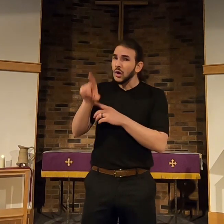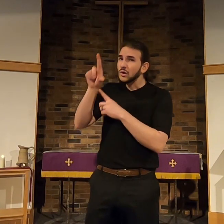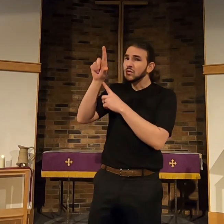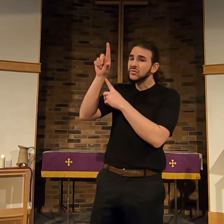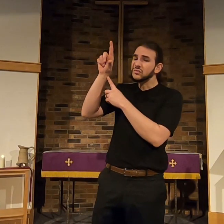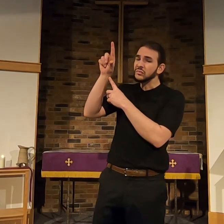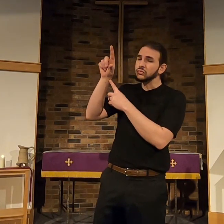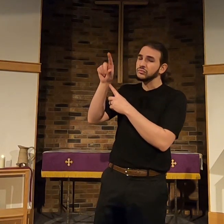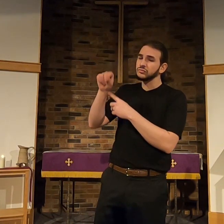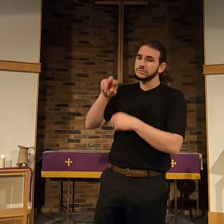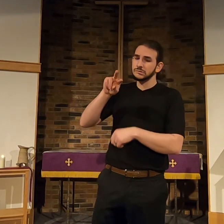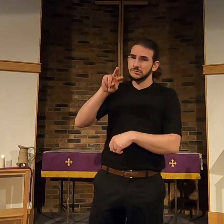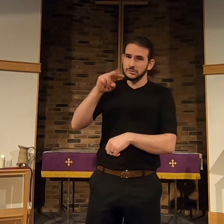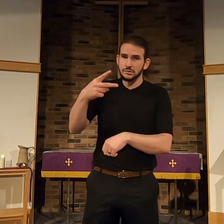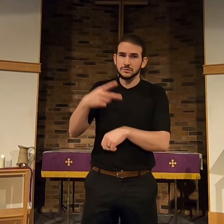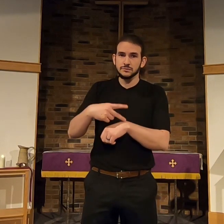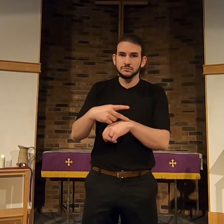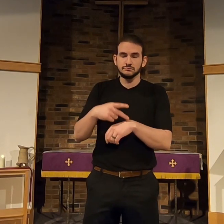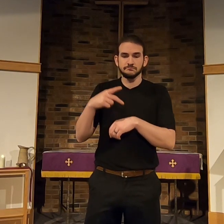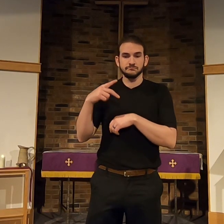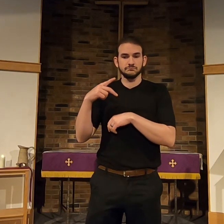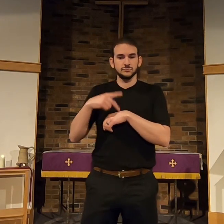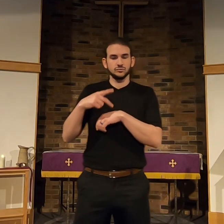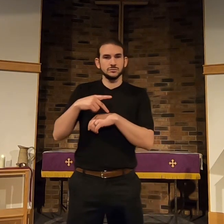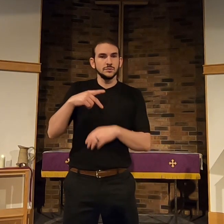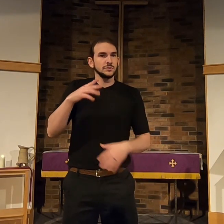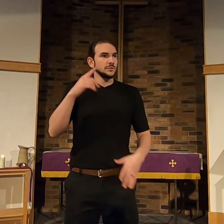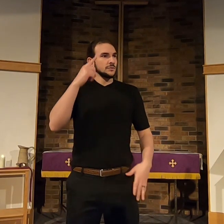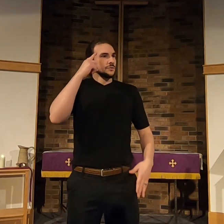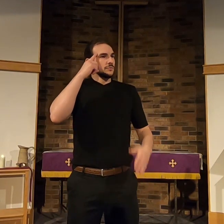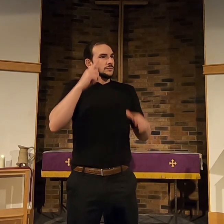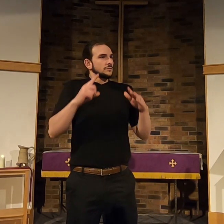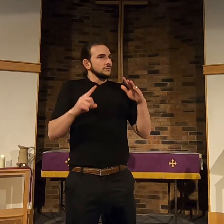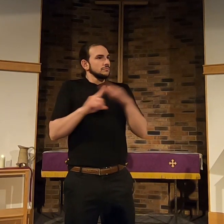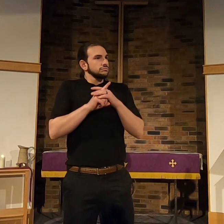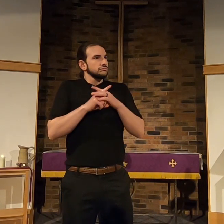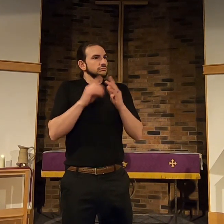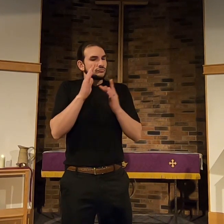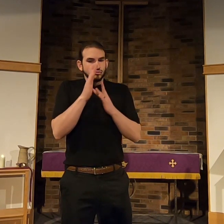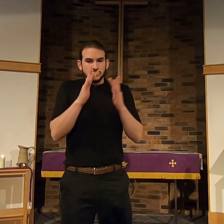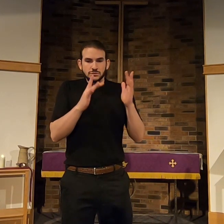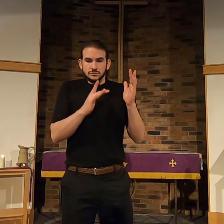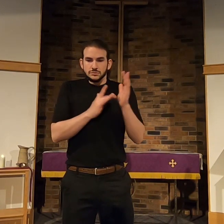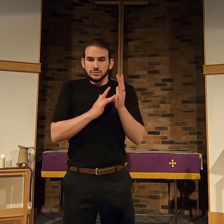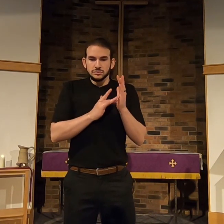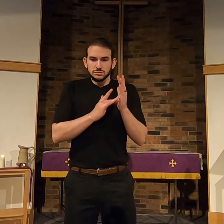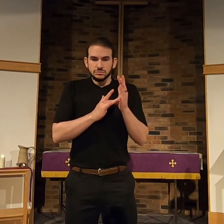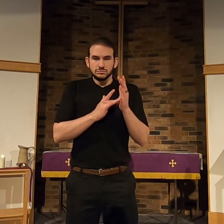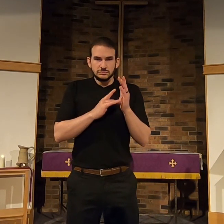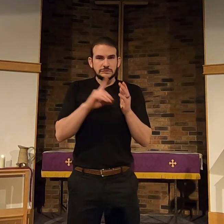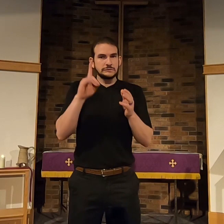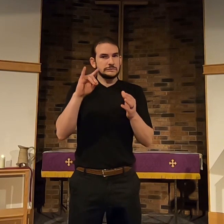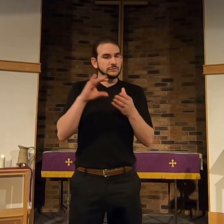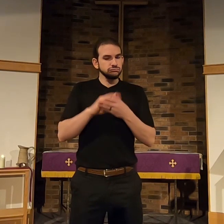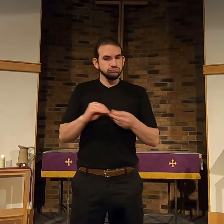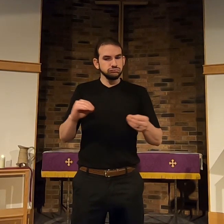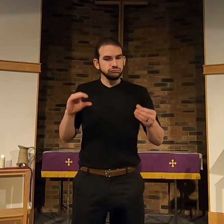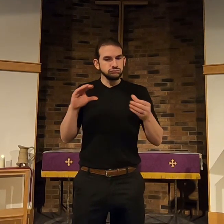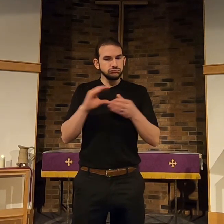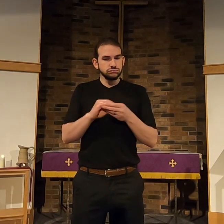Right away the rooster crowed a second time. Then Peter remembered that Jesus had told him,